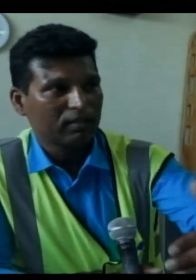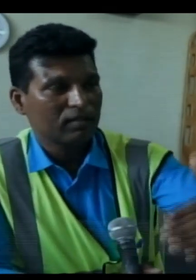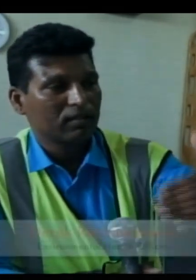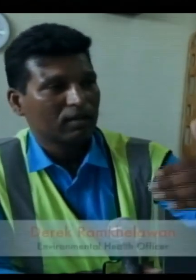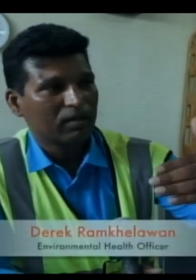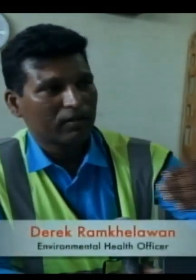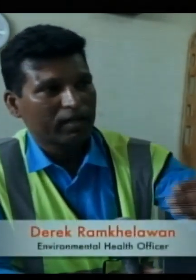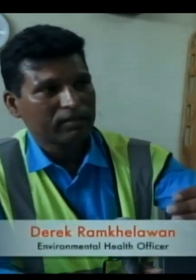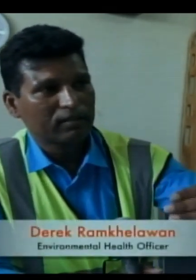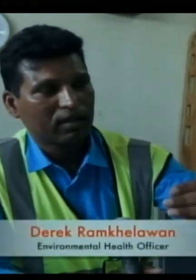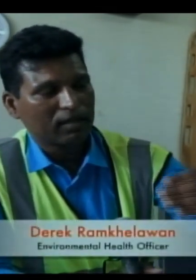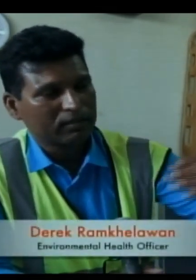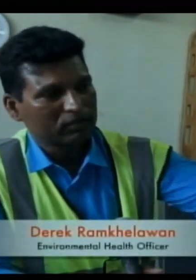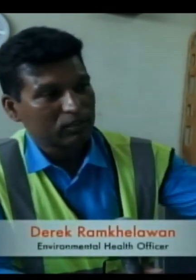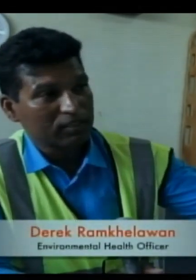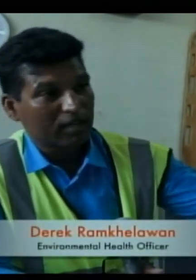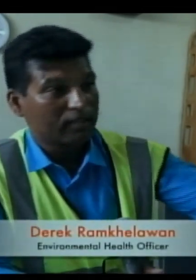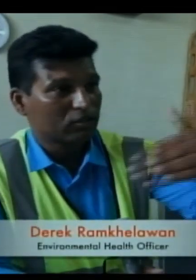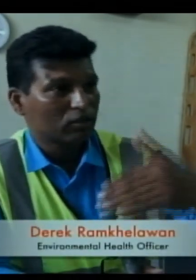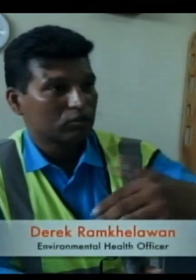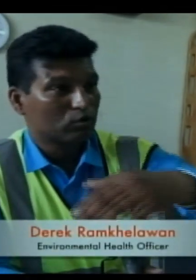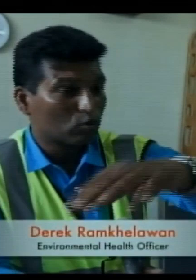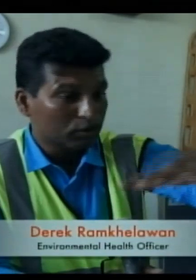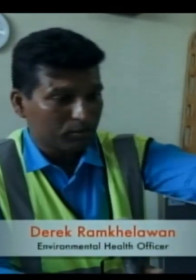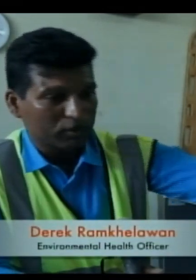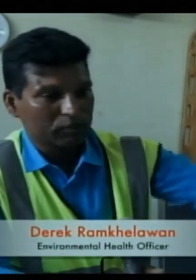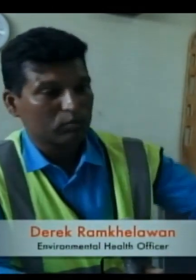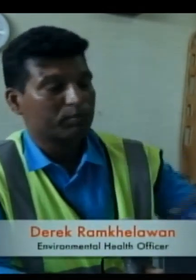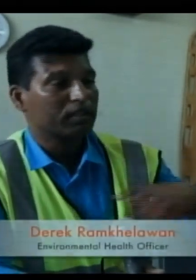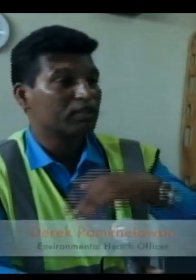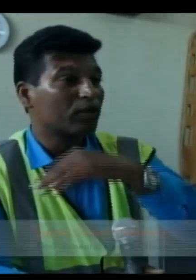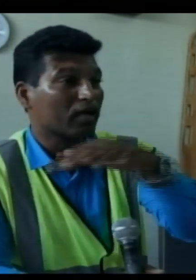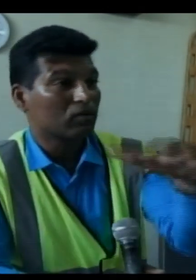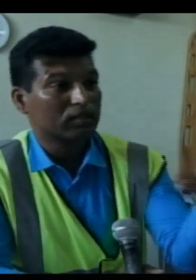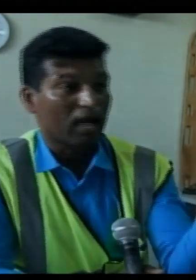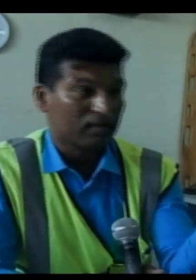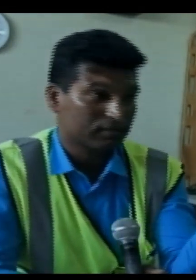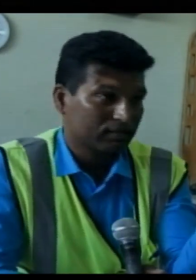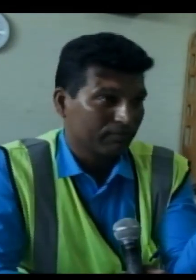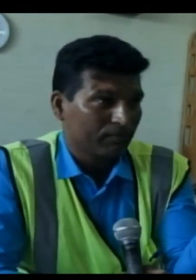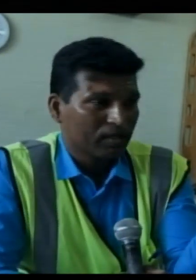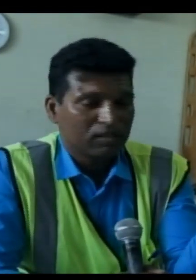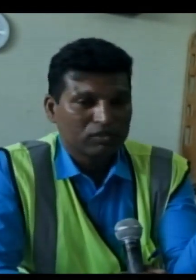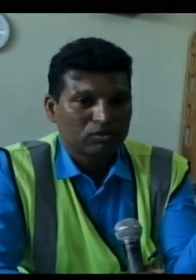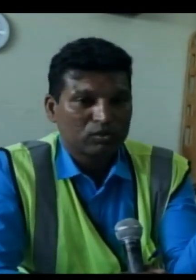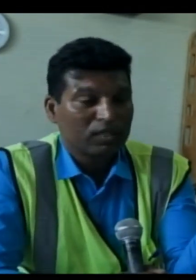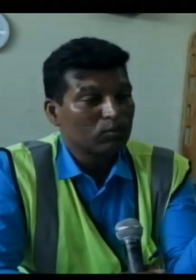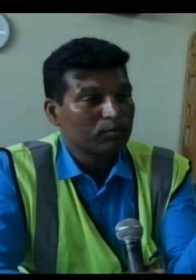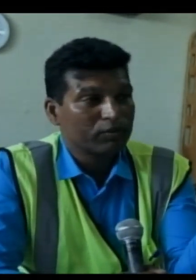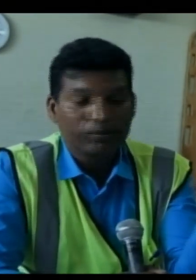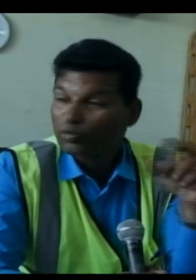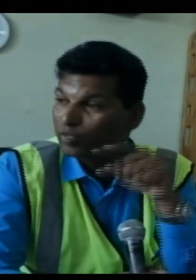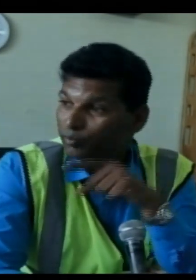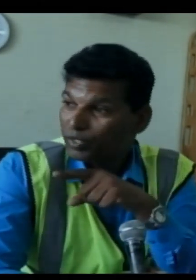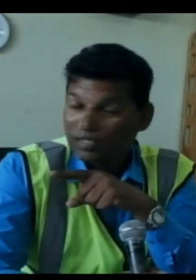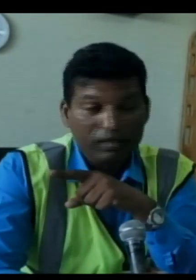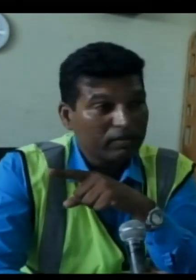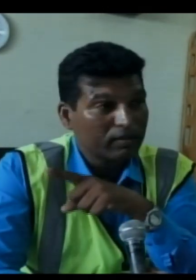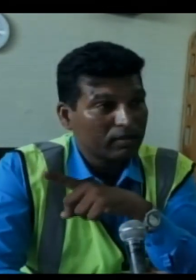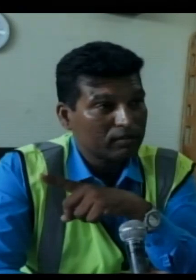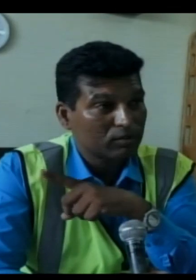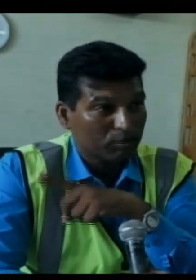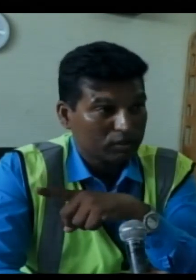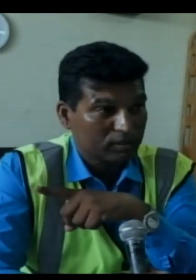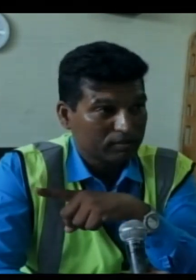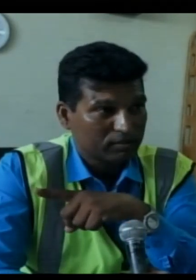15, right, and to the sides also. Those persons would be direct contacts. So they would be removed and bring